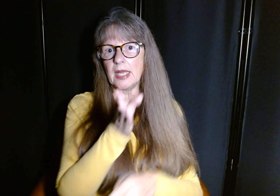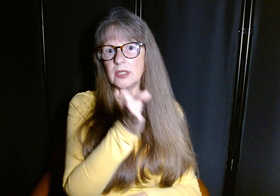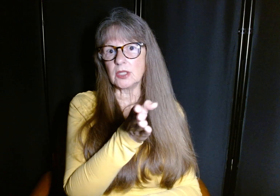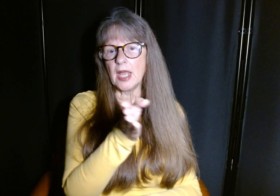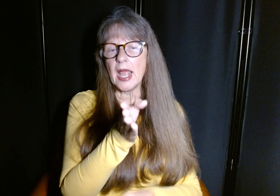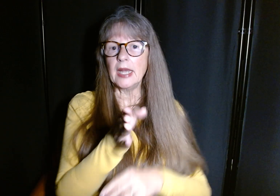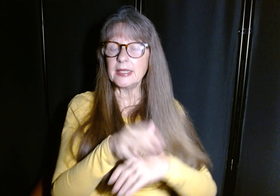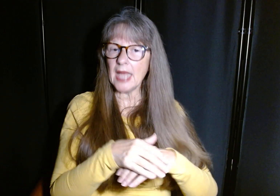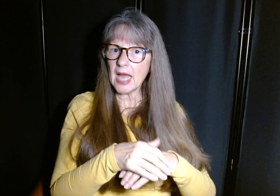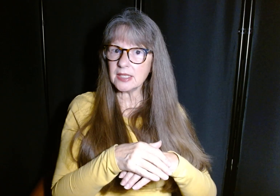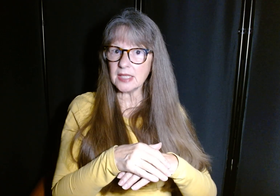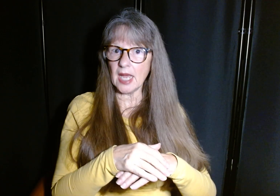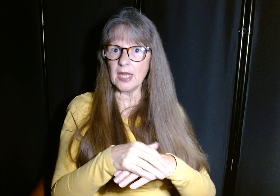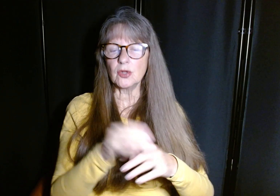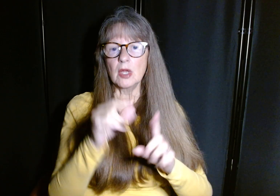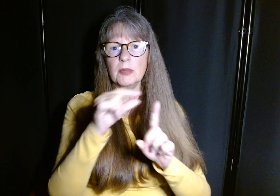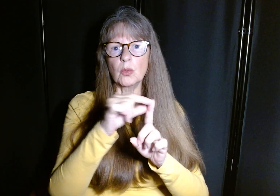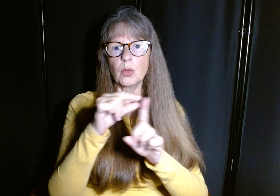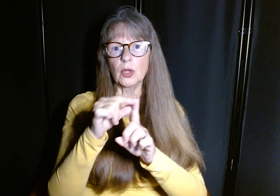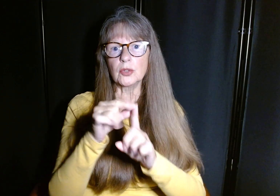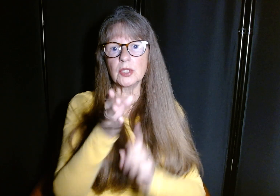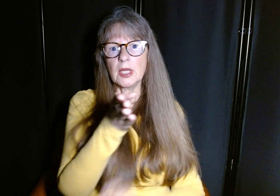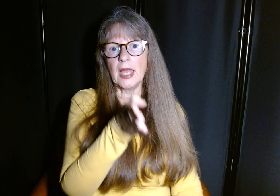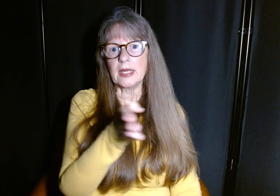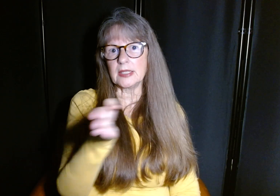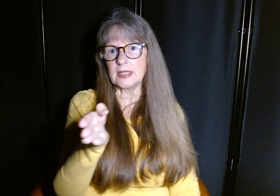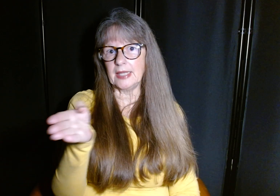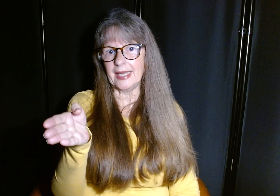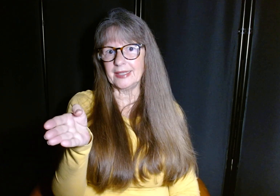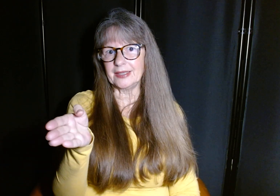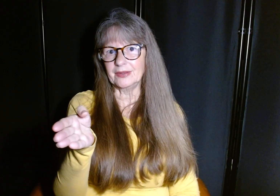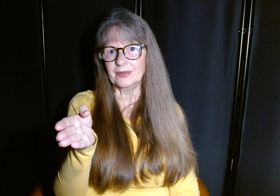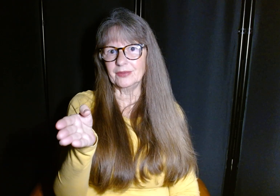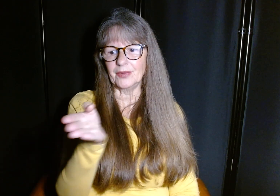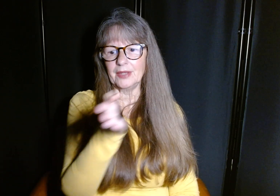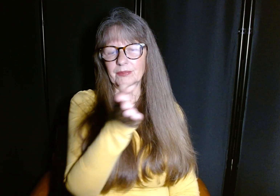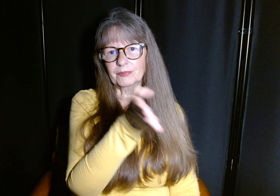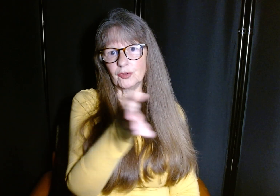italicized, and italicized be the words at a slant, right?